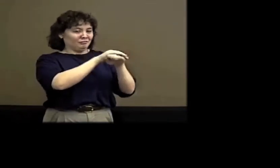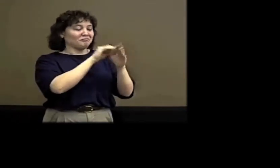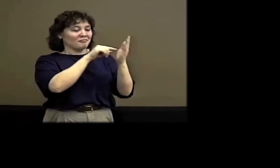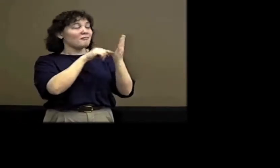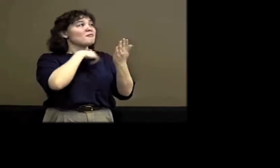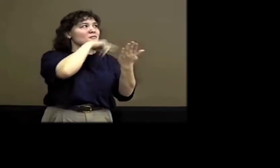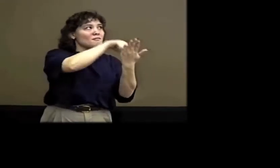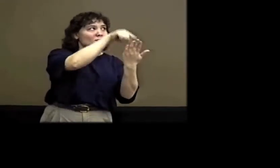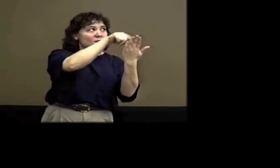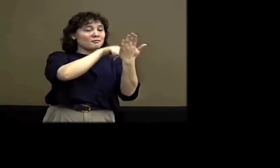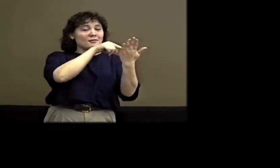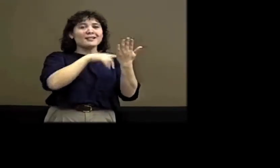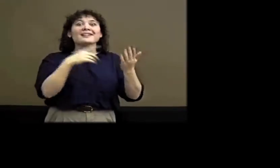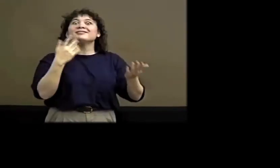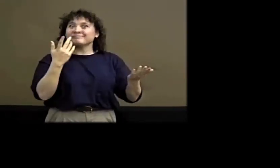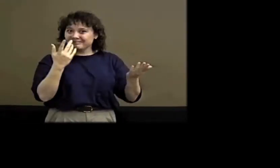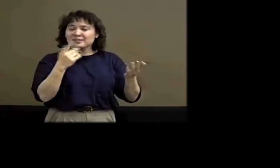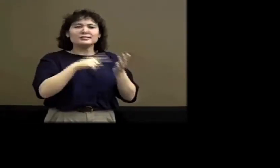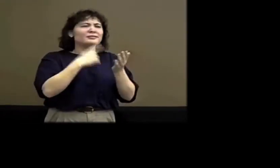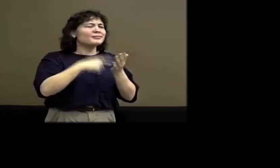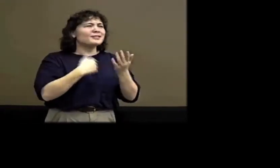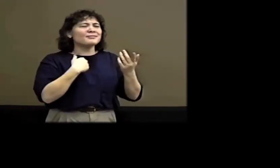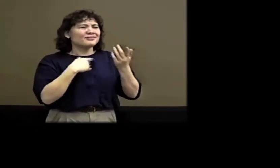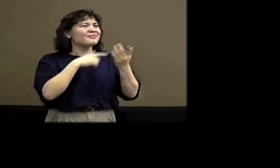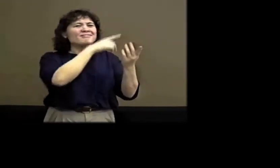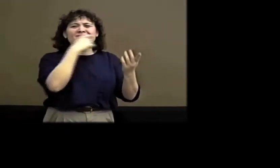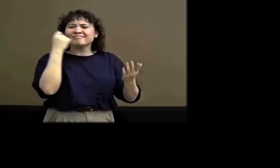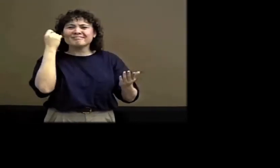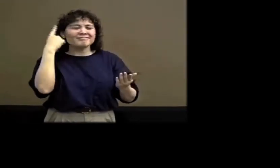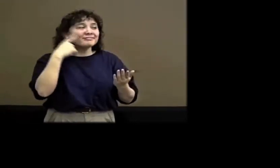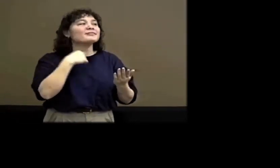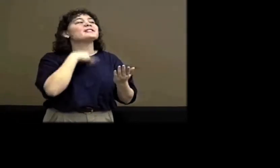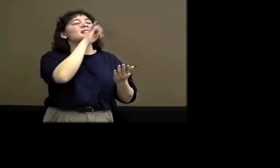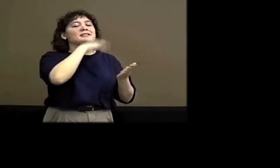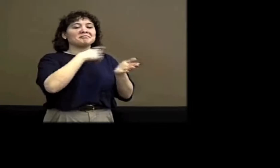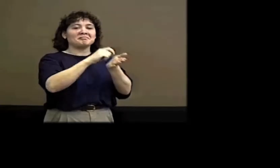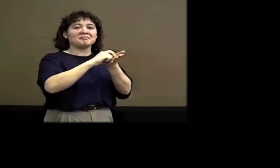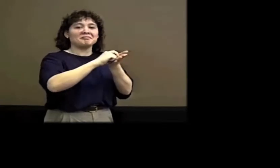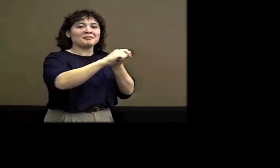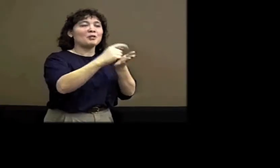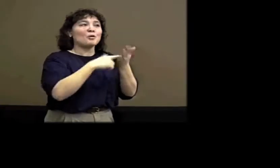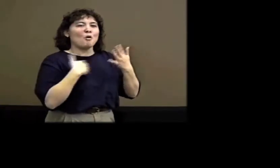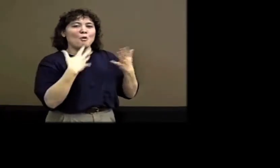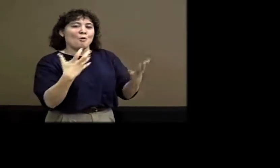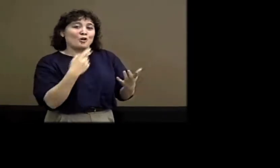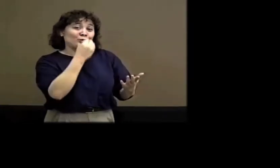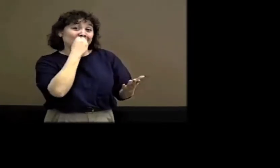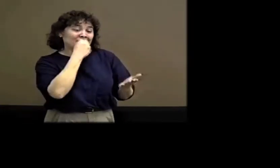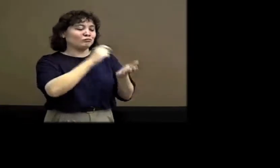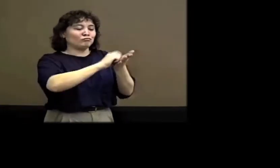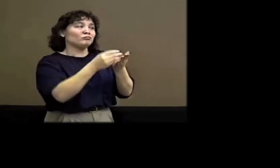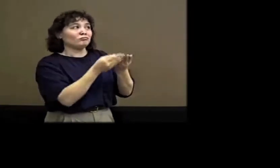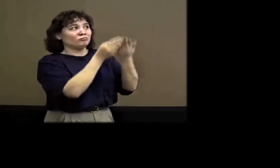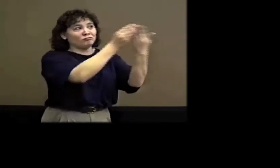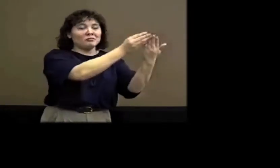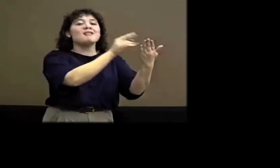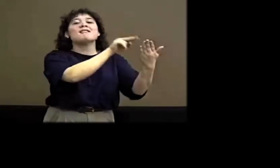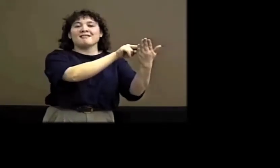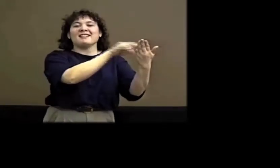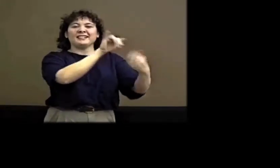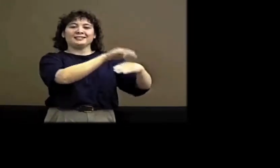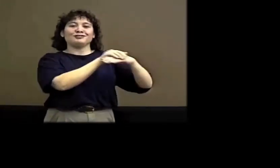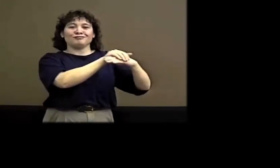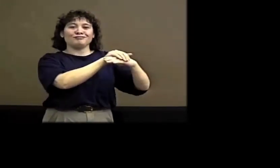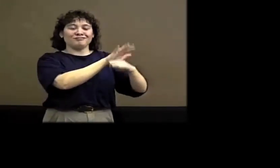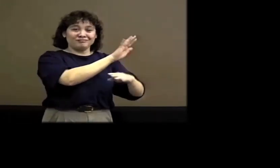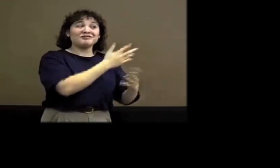the waiter comes over, I point at words at the menu, and sometimes the waiter doesn't understand, so we write down what we want to order instead. The waiter is able to read it